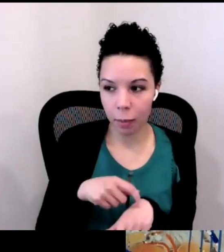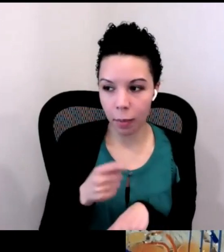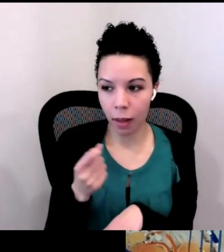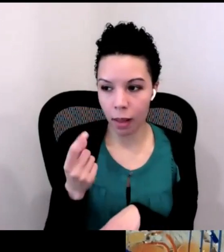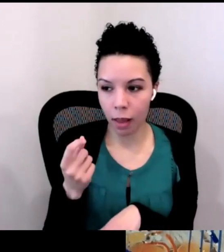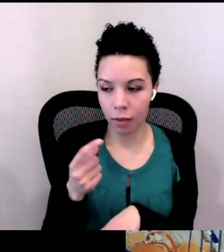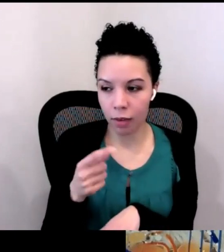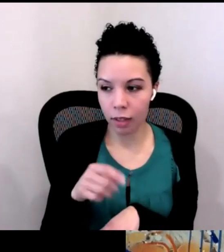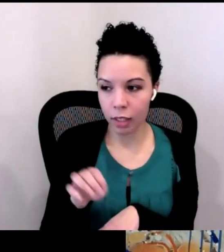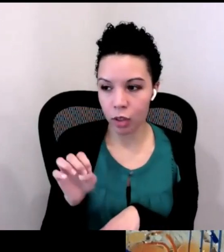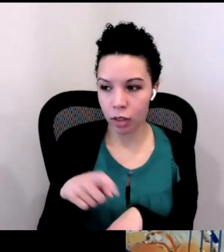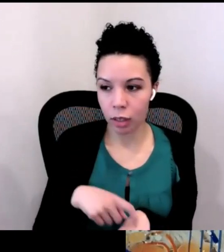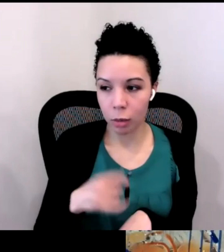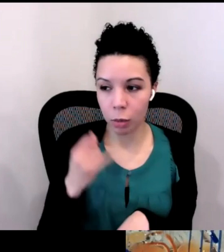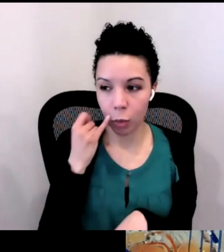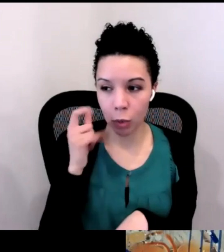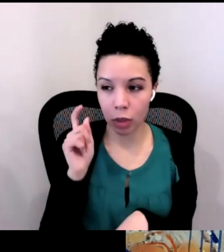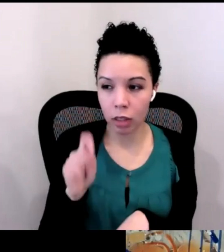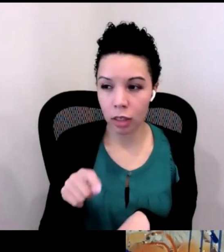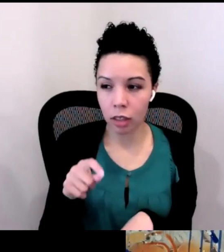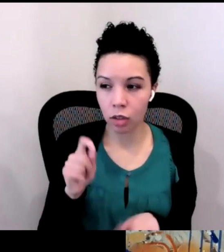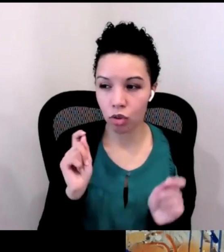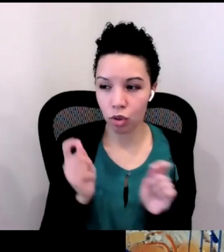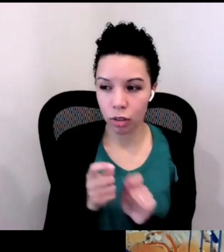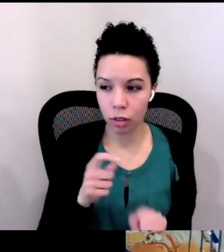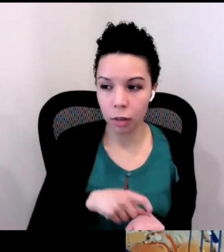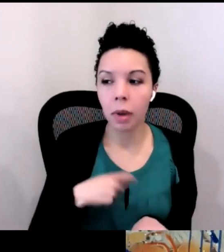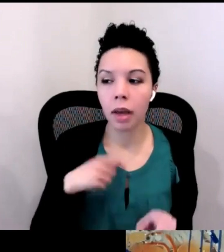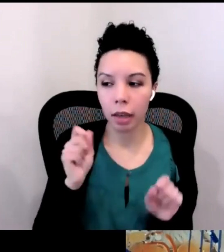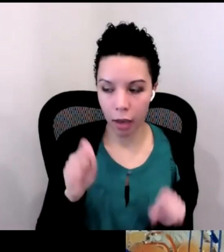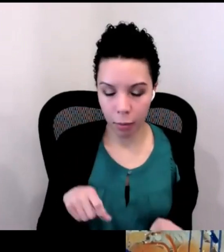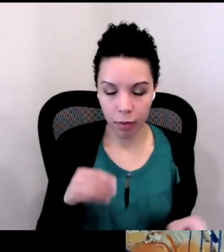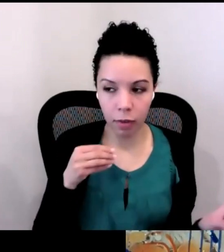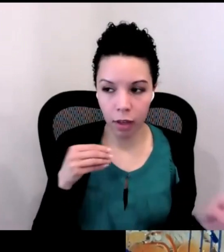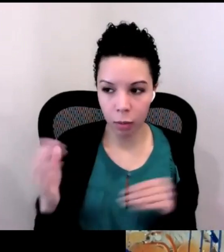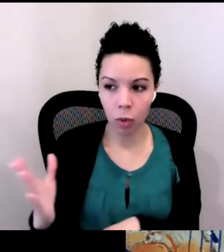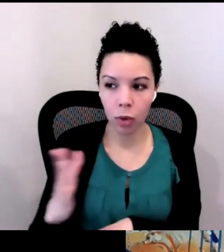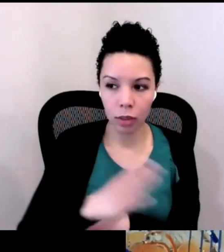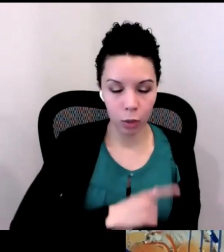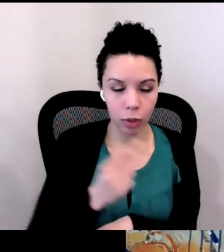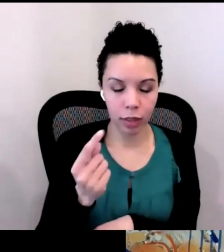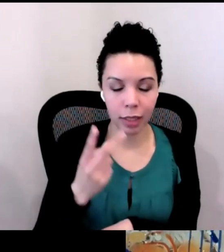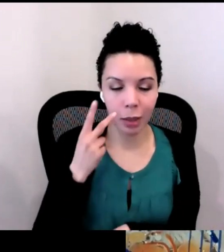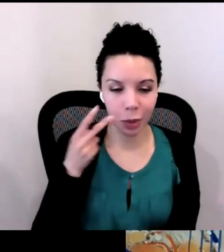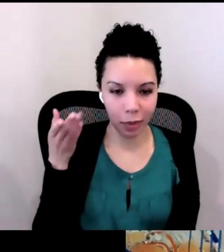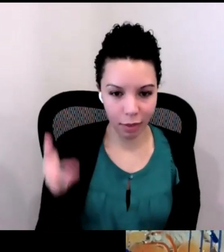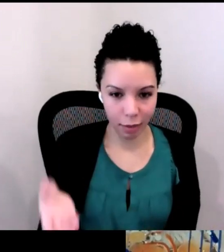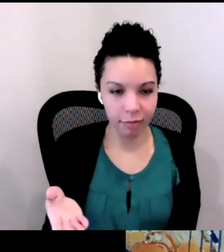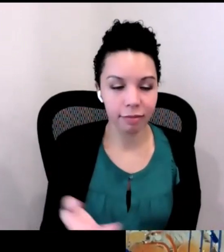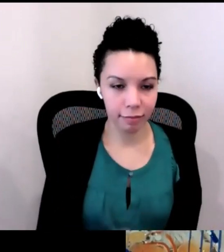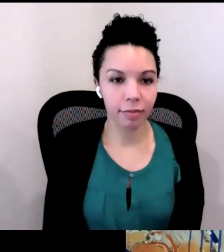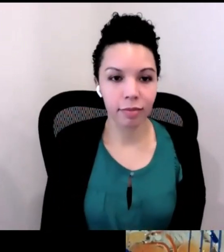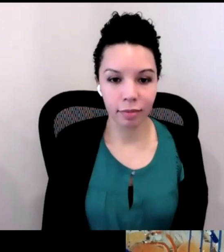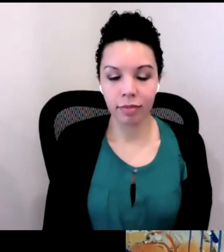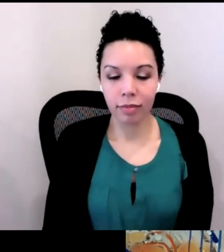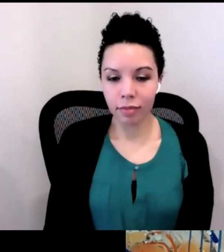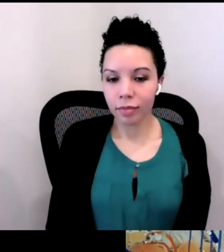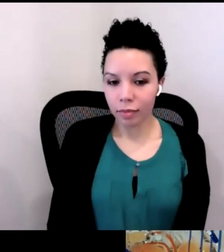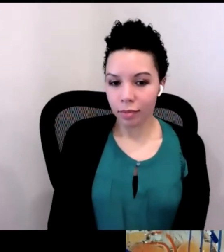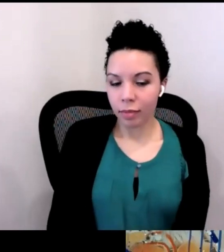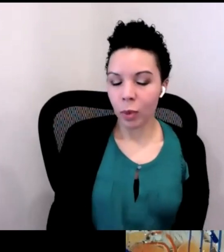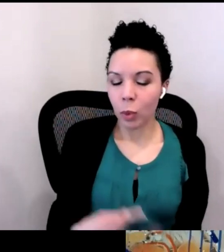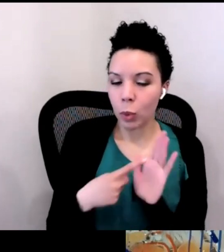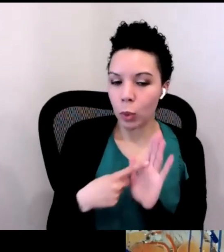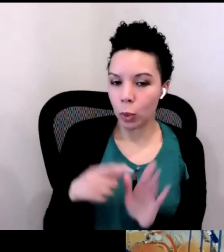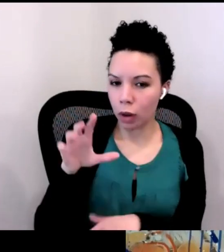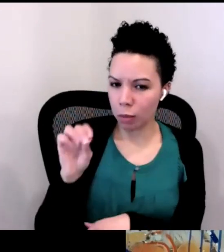Tuesday, see you then. That's a good response. That shows the employer this person is on the ball. Not